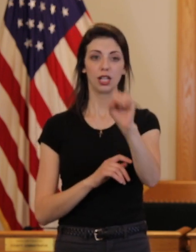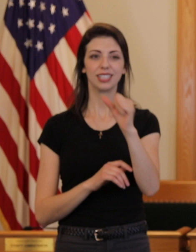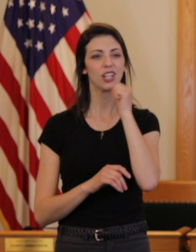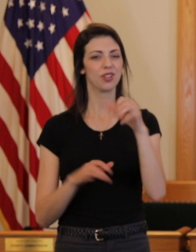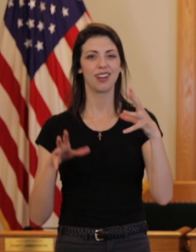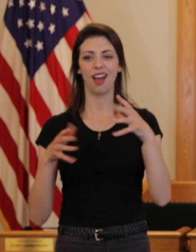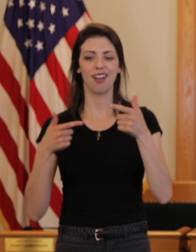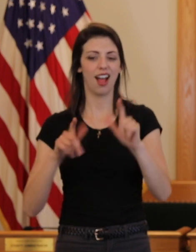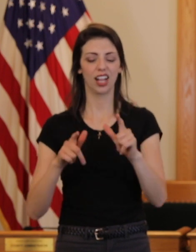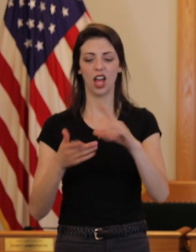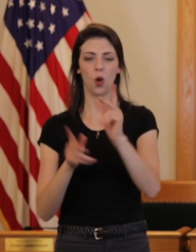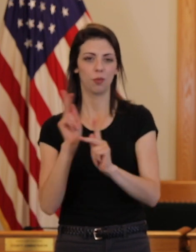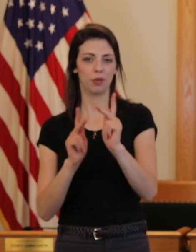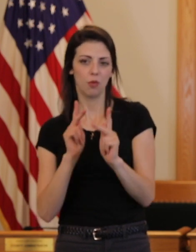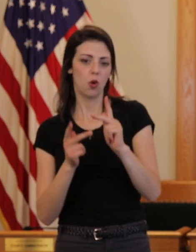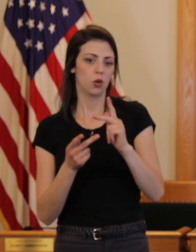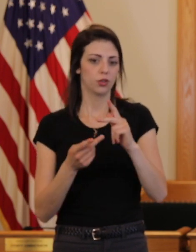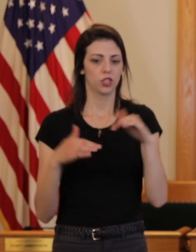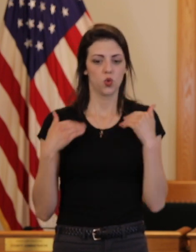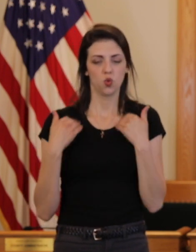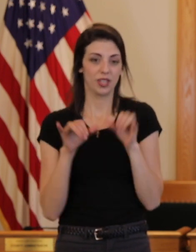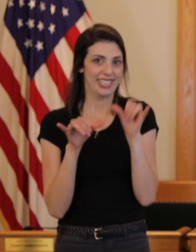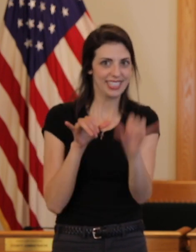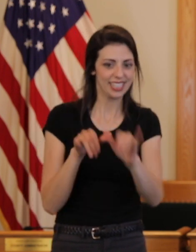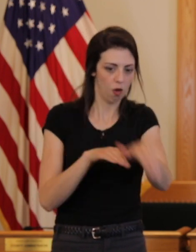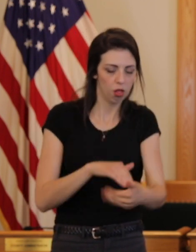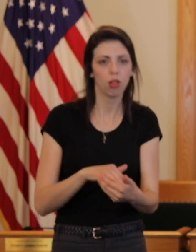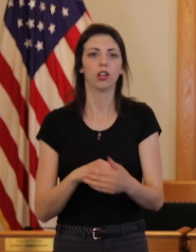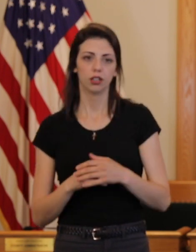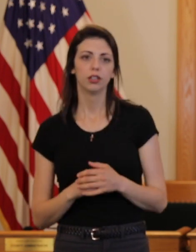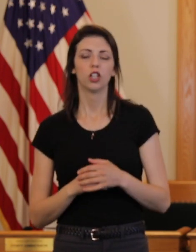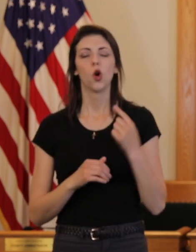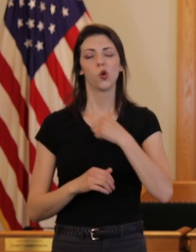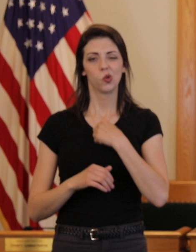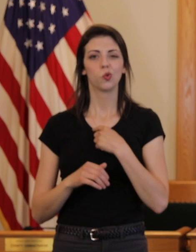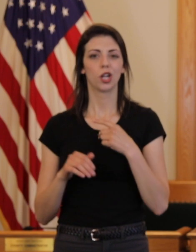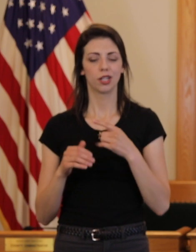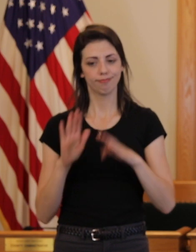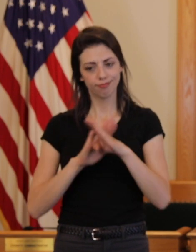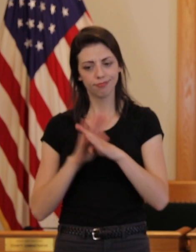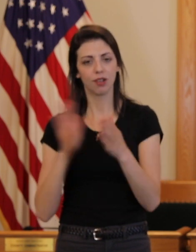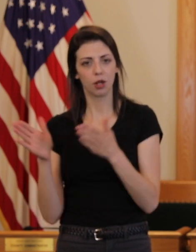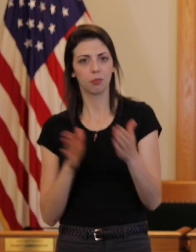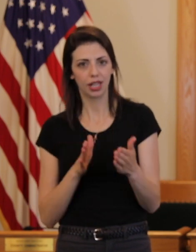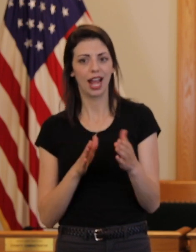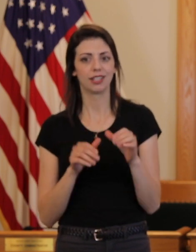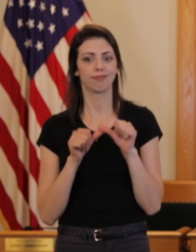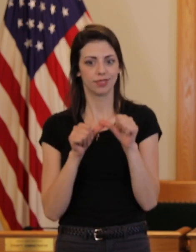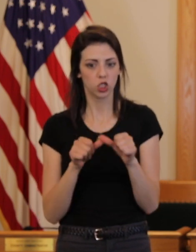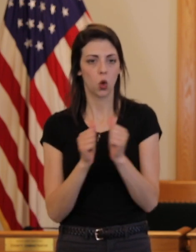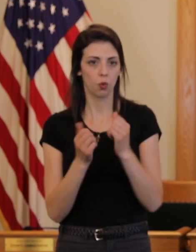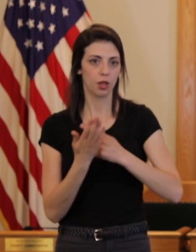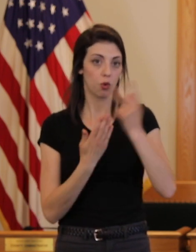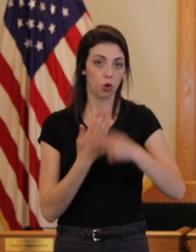approval on Camp Hollis day camp and summer daycare programs. Plans are in place to proceed with these programs when and if approval is